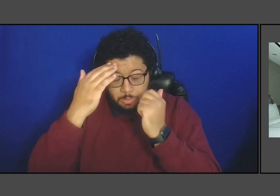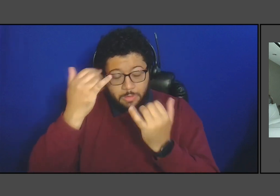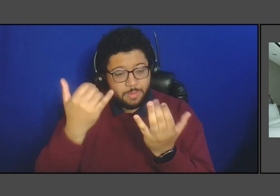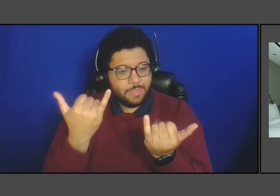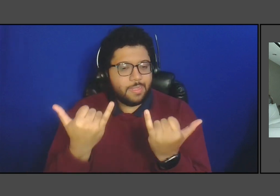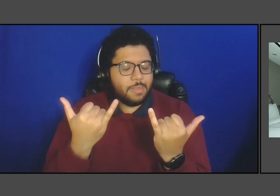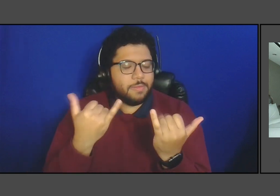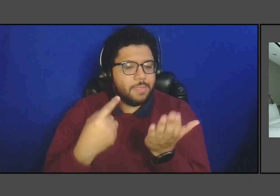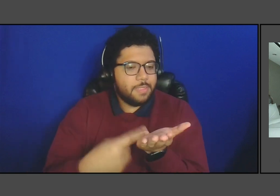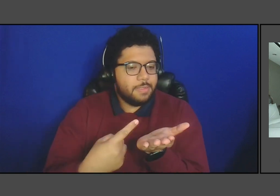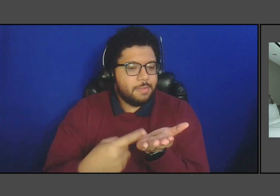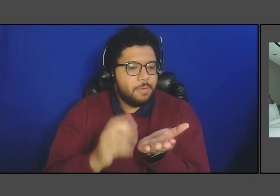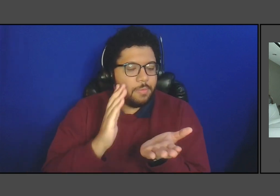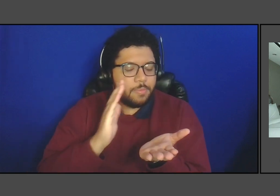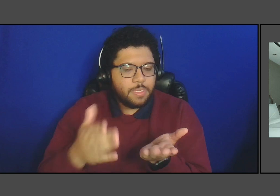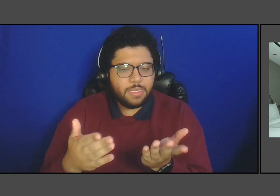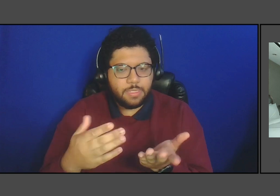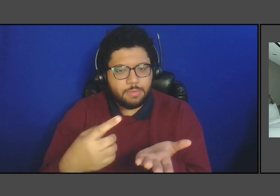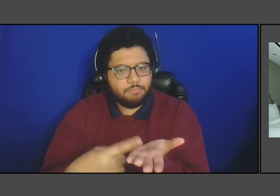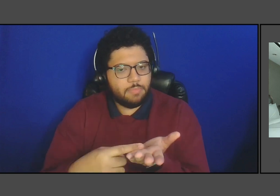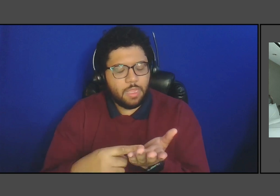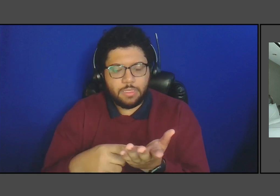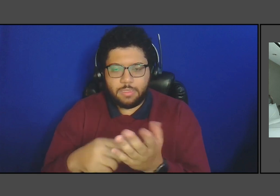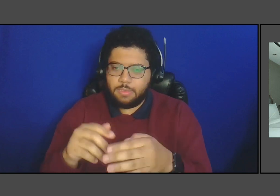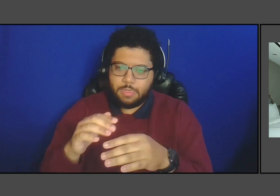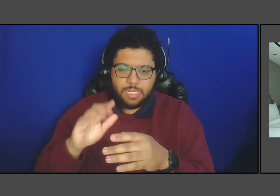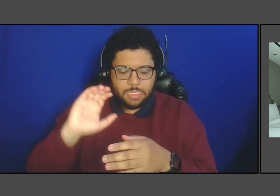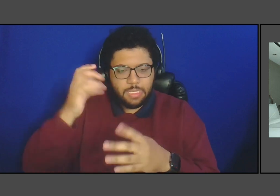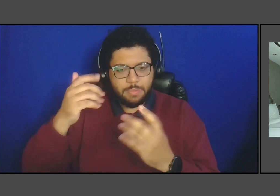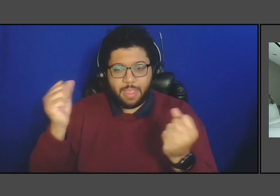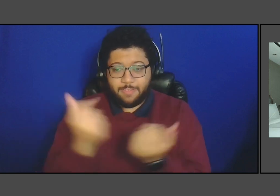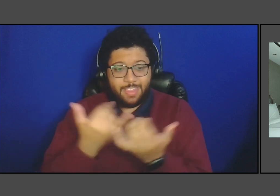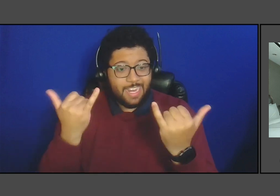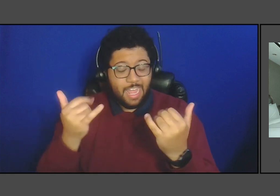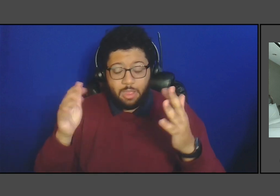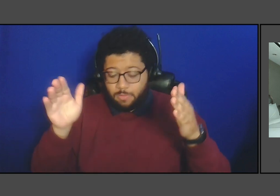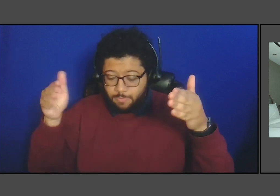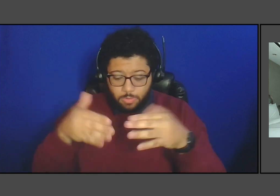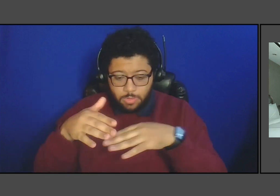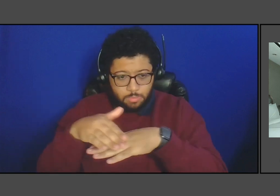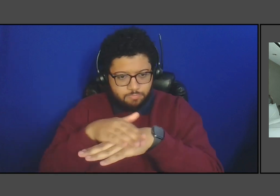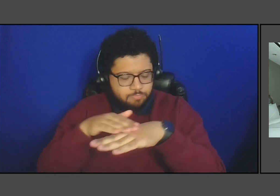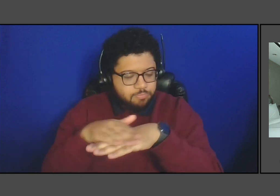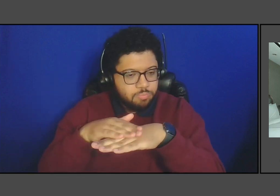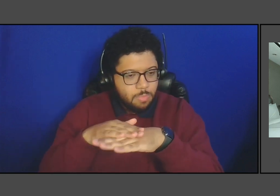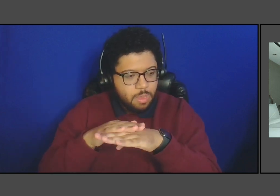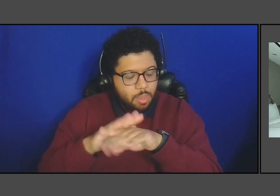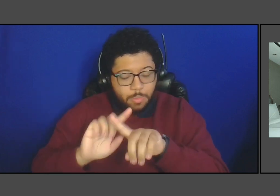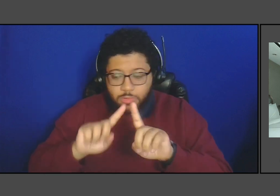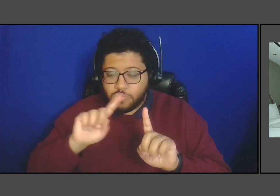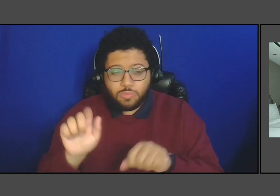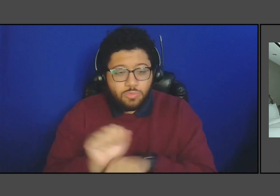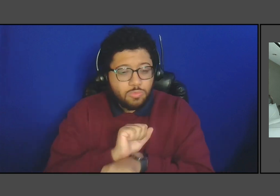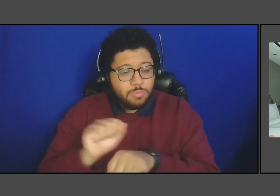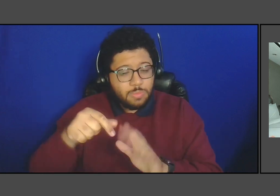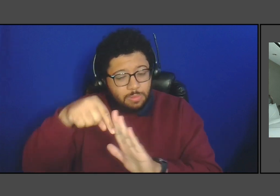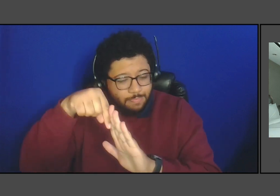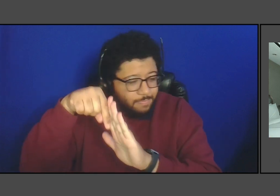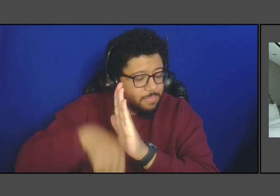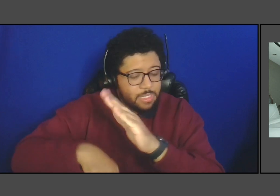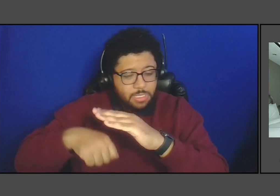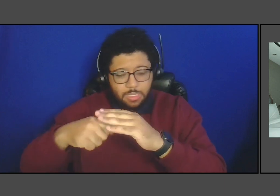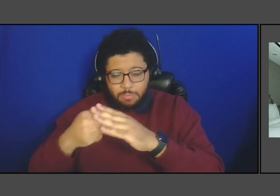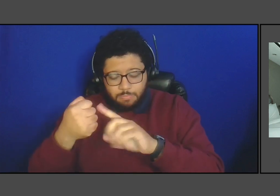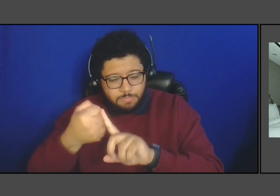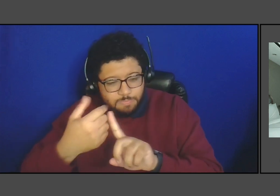so one-dimensionalized when we think about the border and the borderlands, which is such a tragedy, because anybody who spent any amount